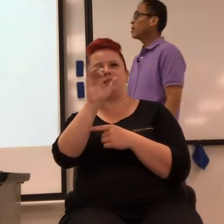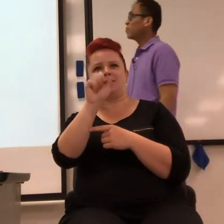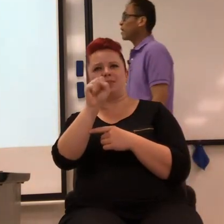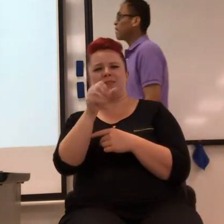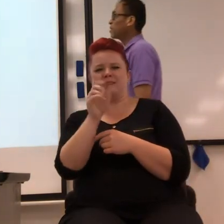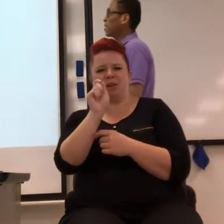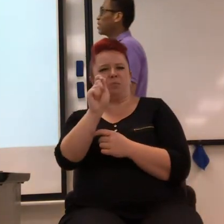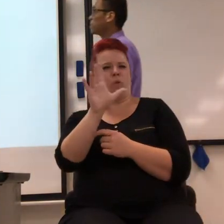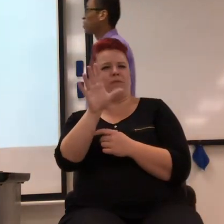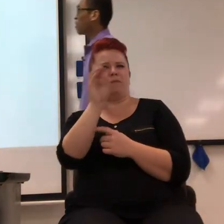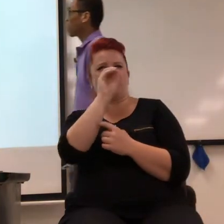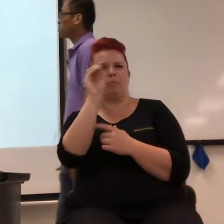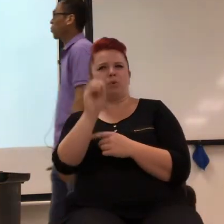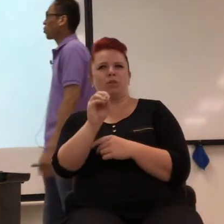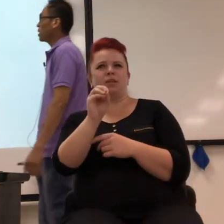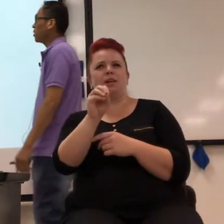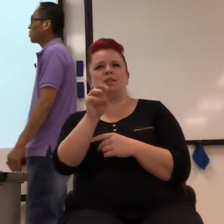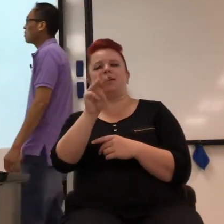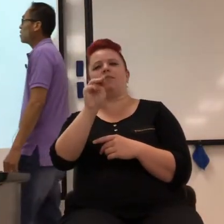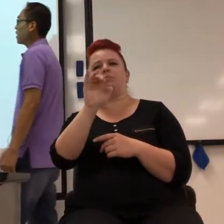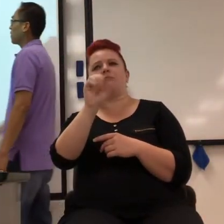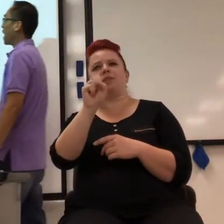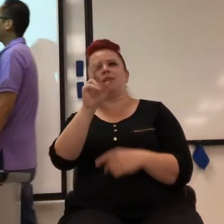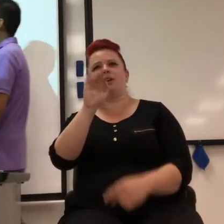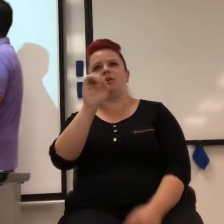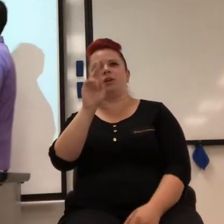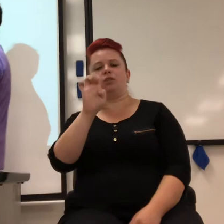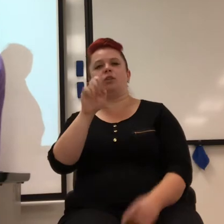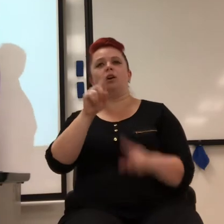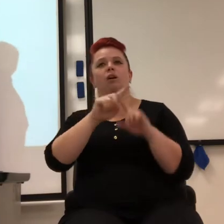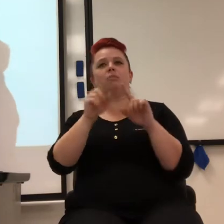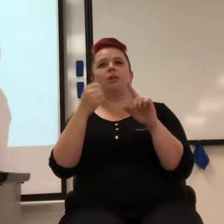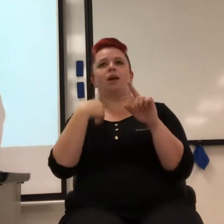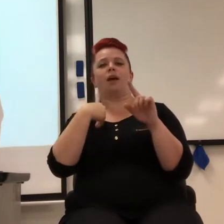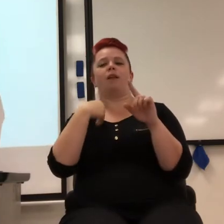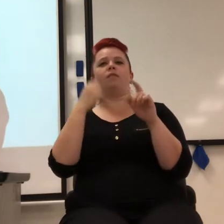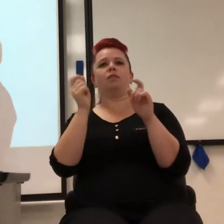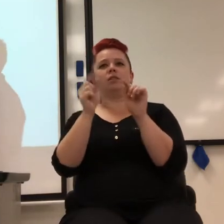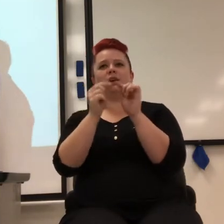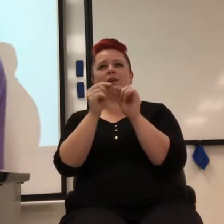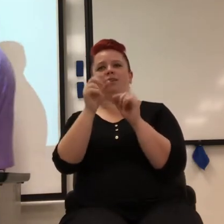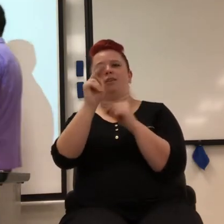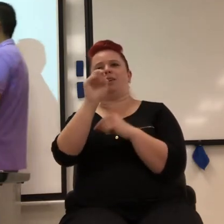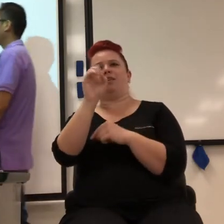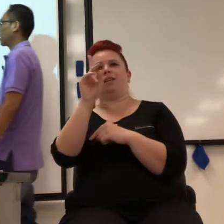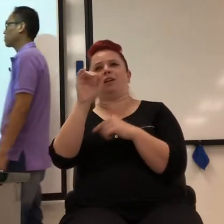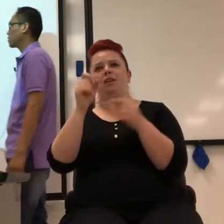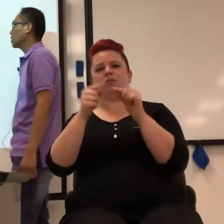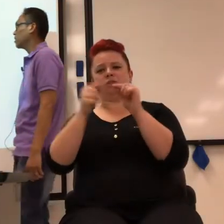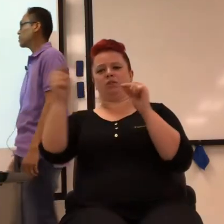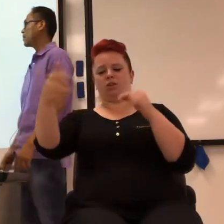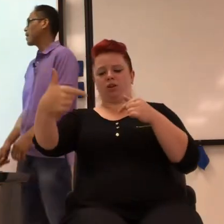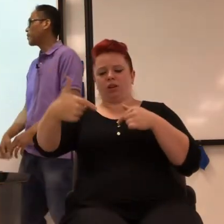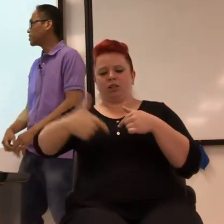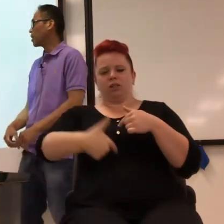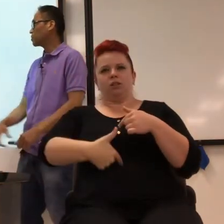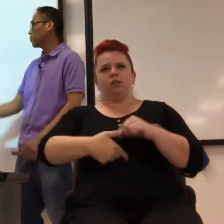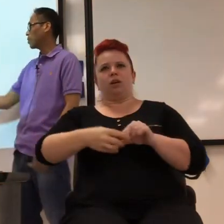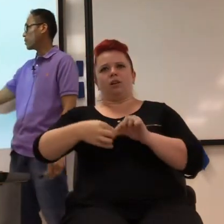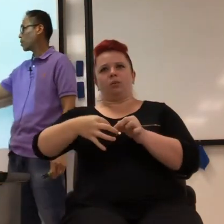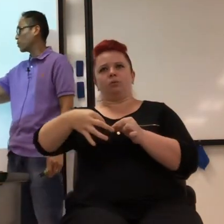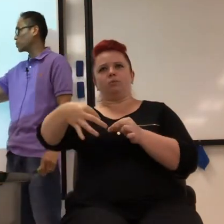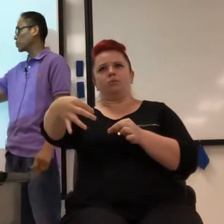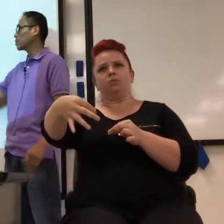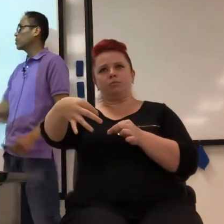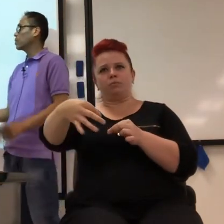it. But they have to insert a large bore needle in the amnion to extract fluid, which will have fetal cells. You spin down the cells,